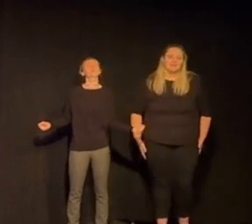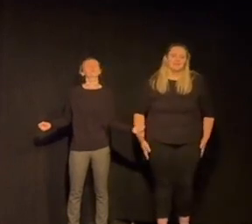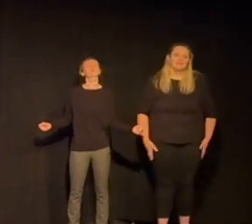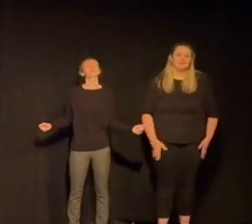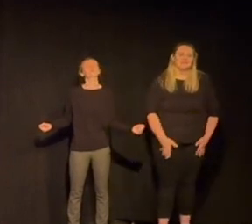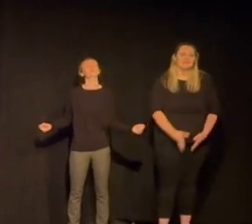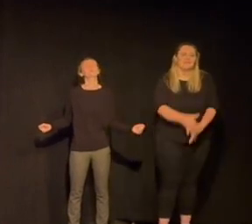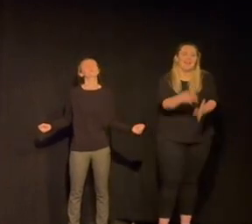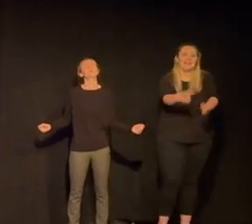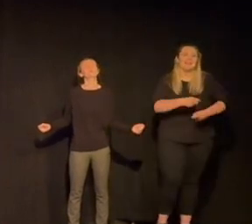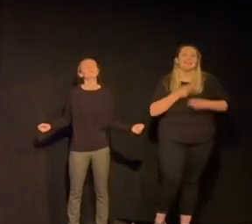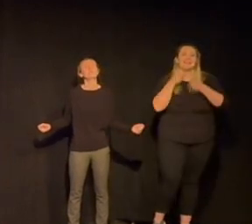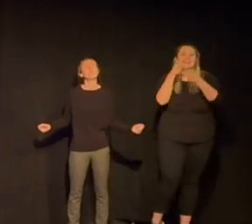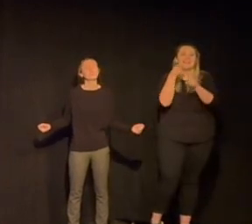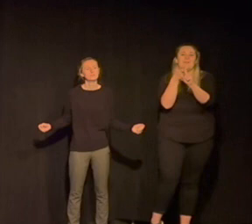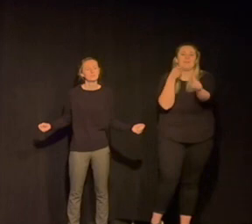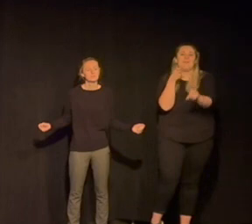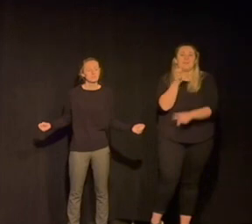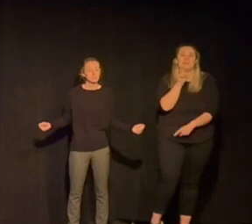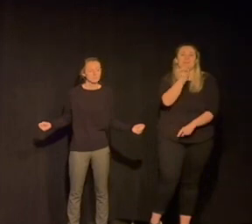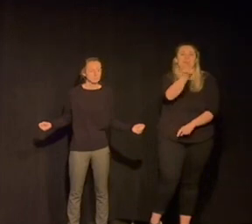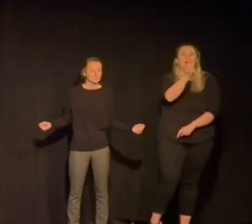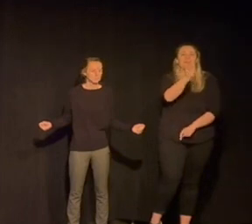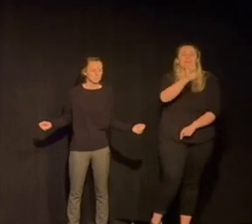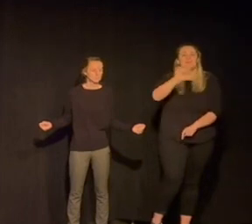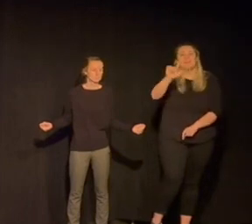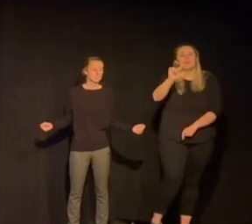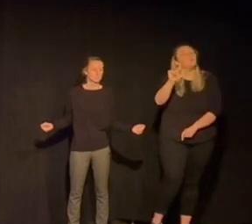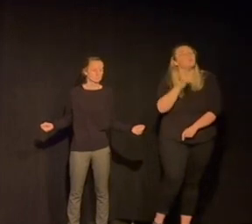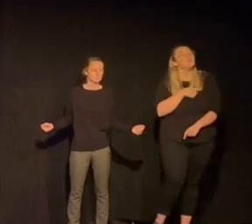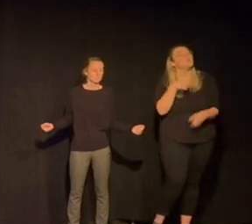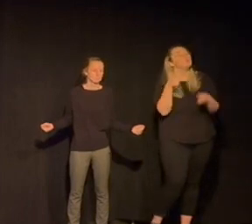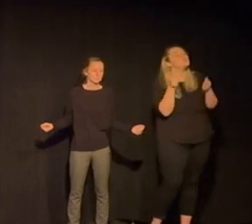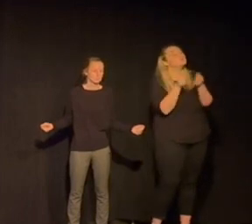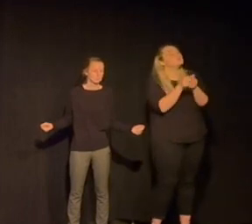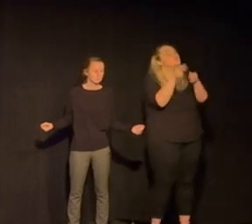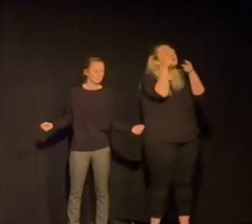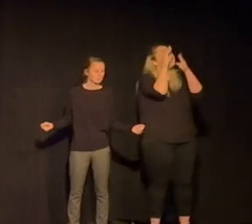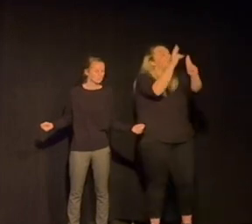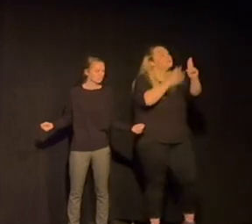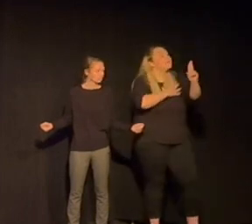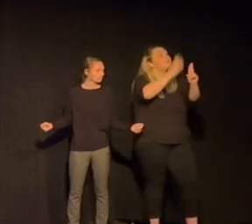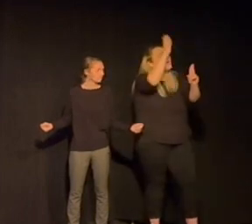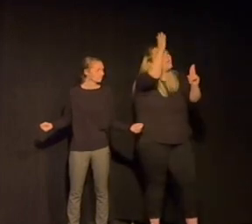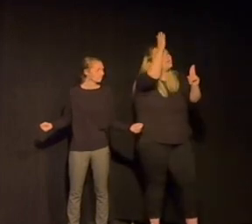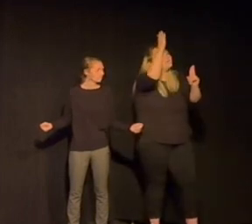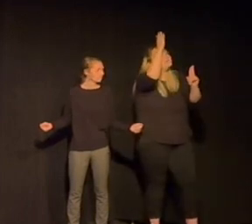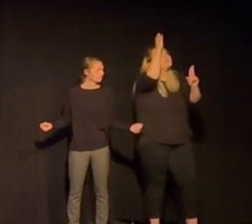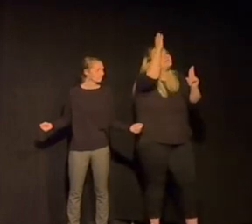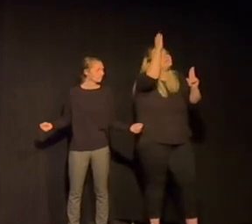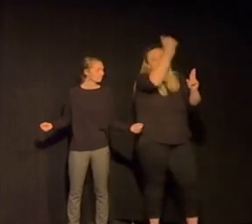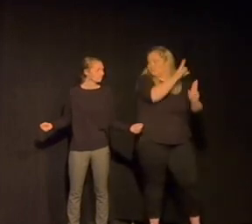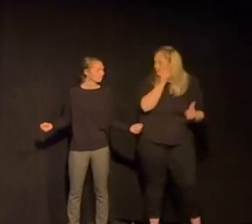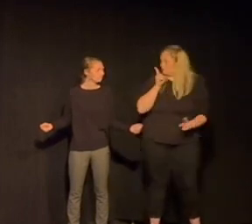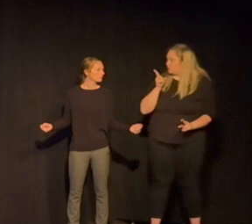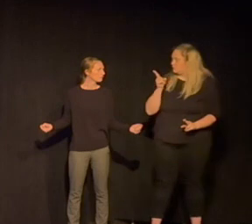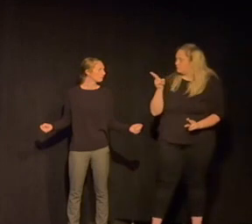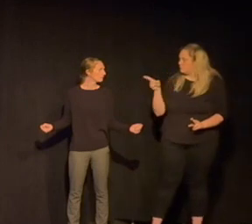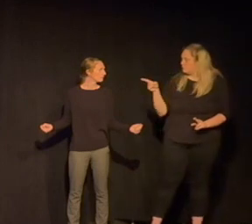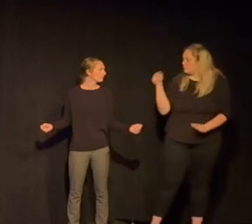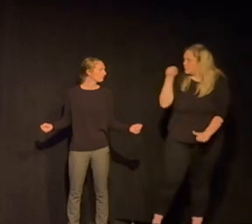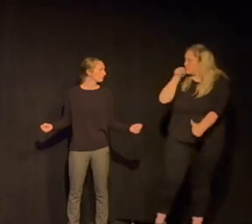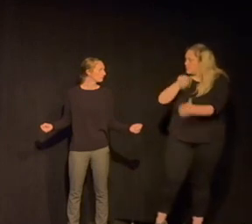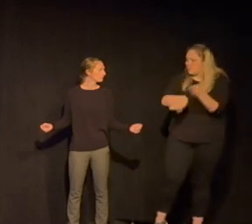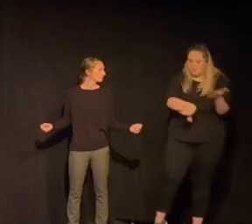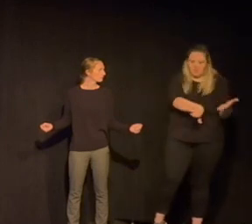A gift from Dr. Eel out of respect for my father. I can kill